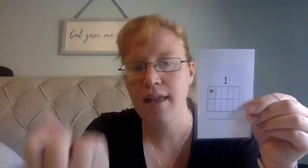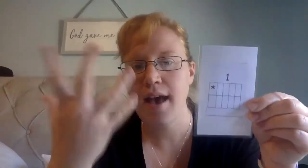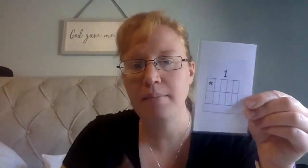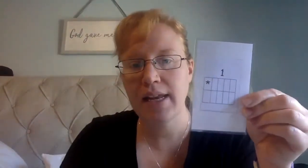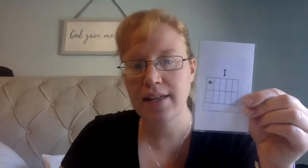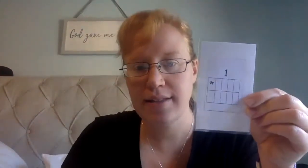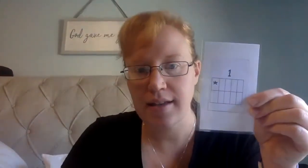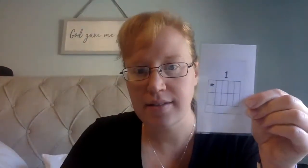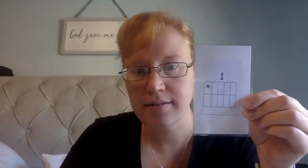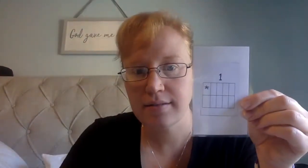how many is this?